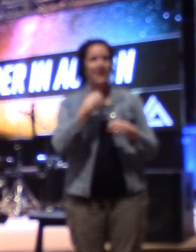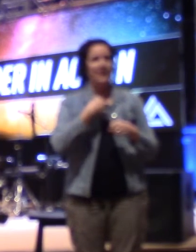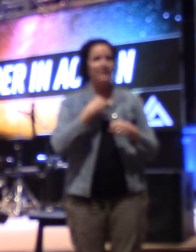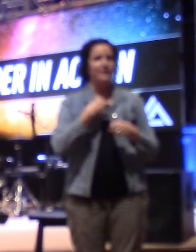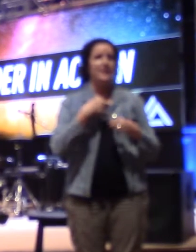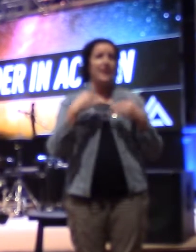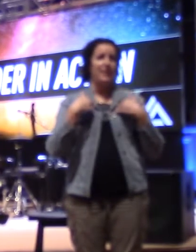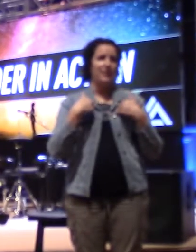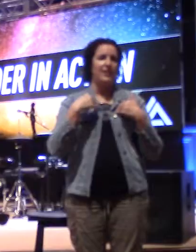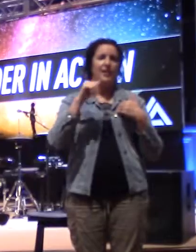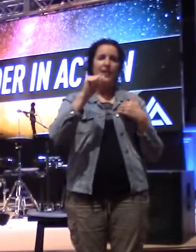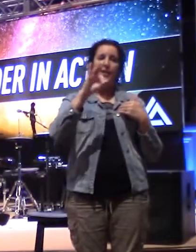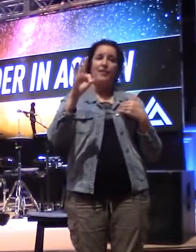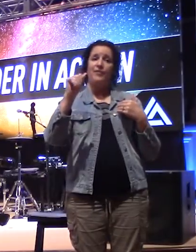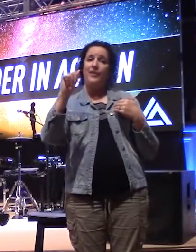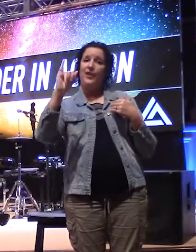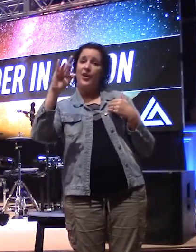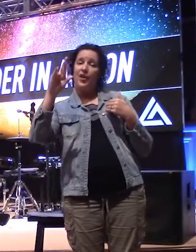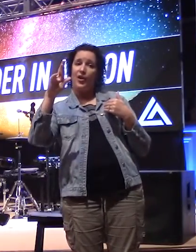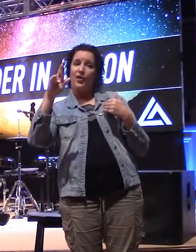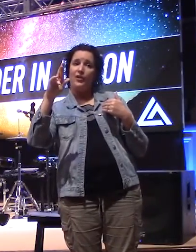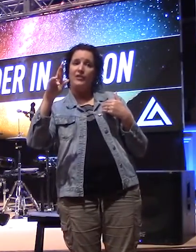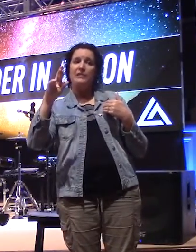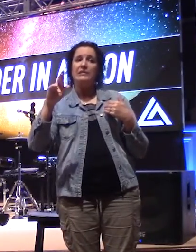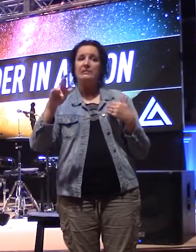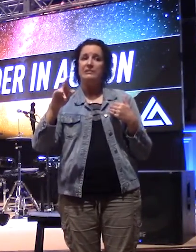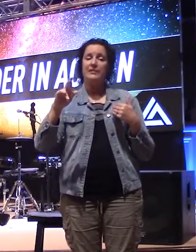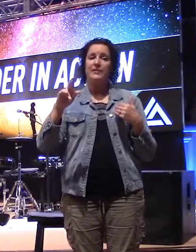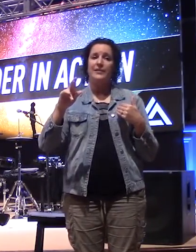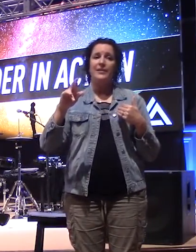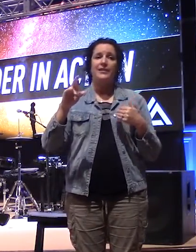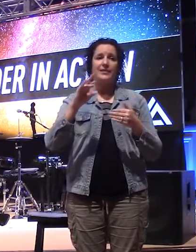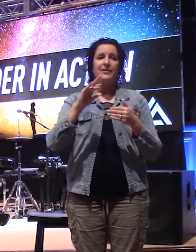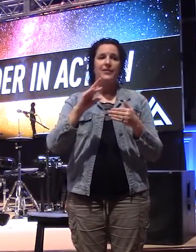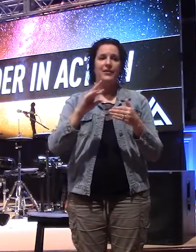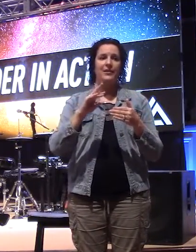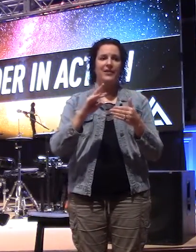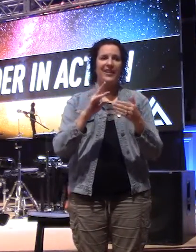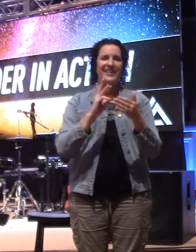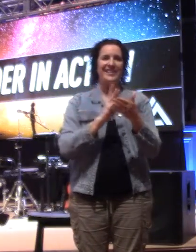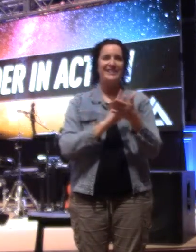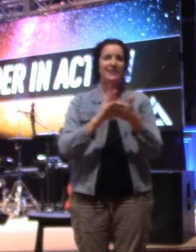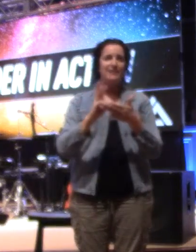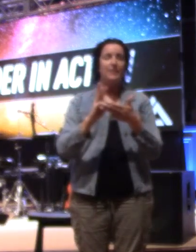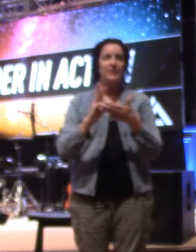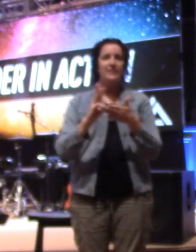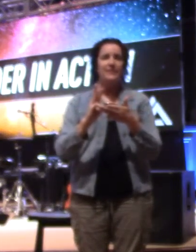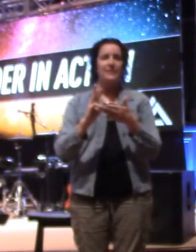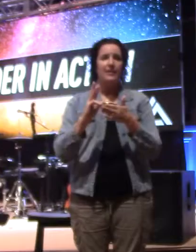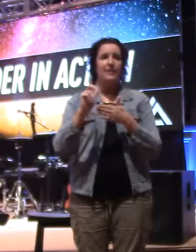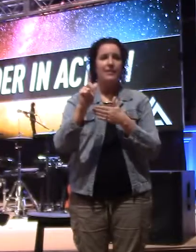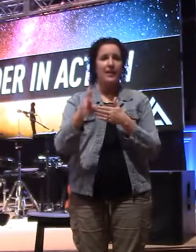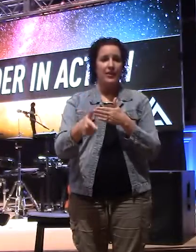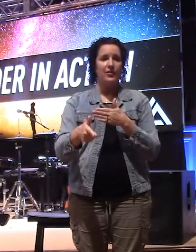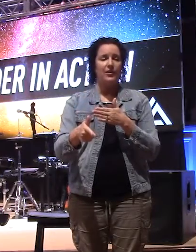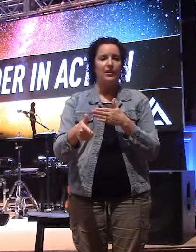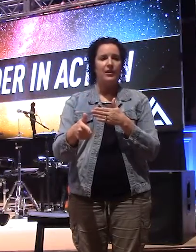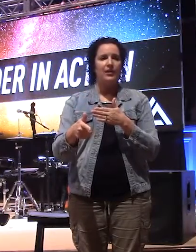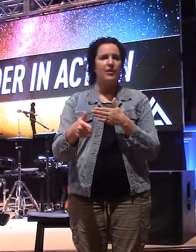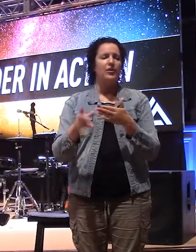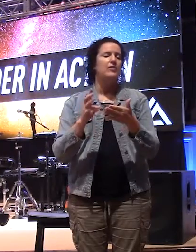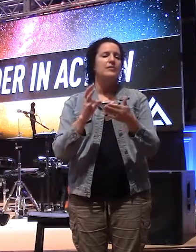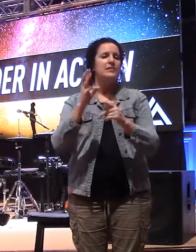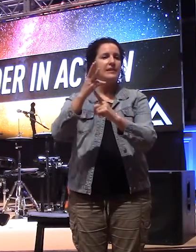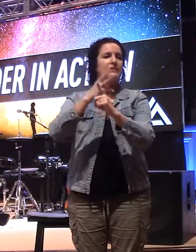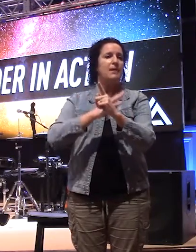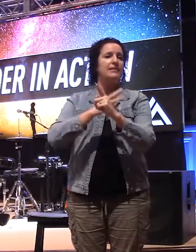affair. 6 months prior to their coming, I stopped that affair, and God just really worked in my life, and I broke it off,